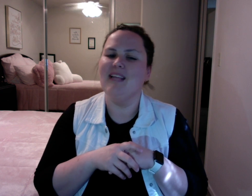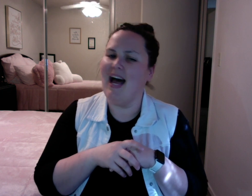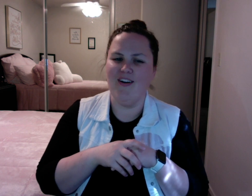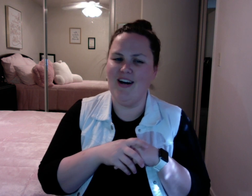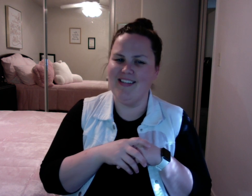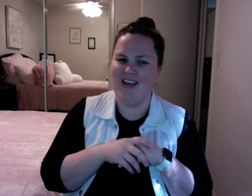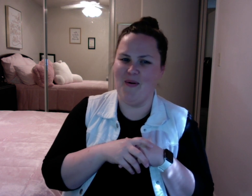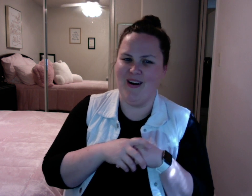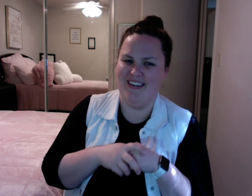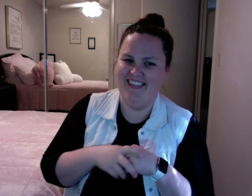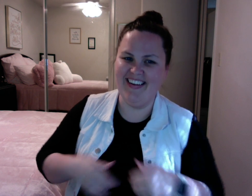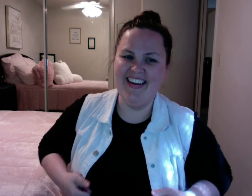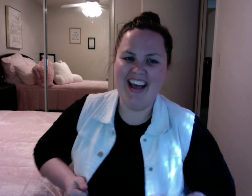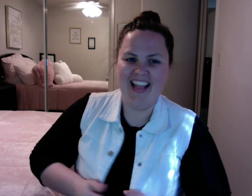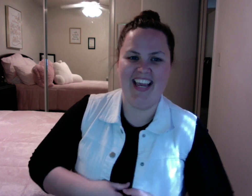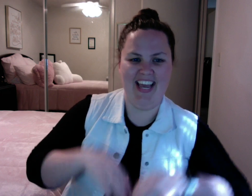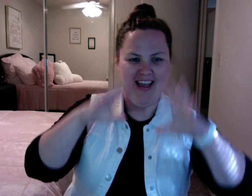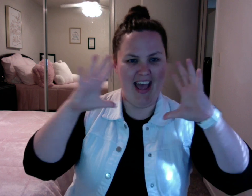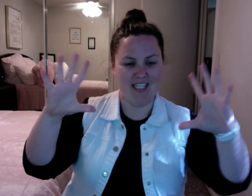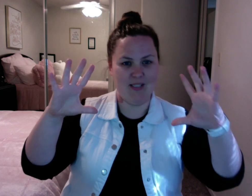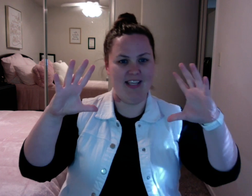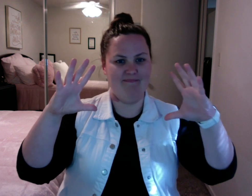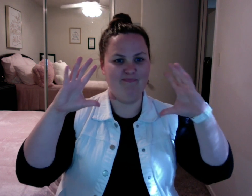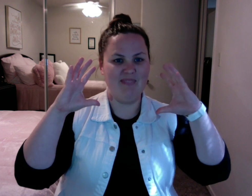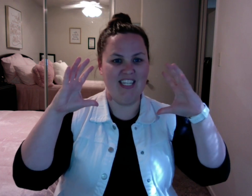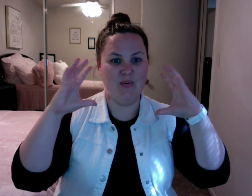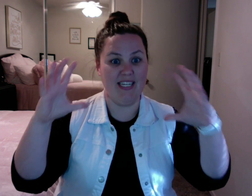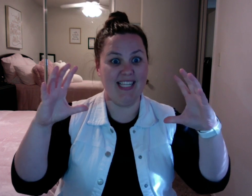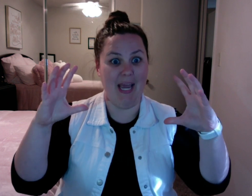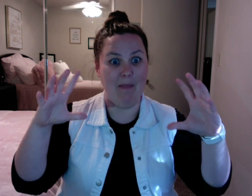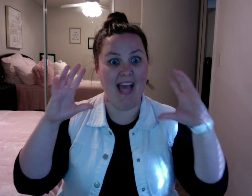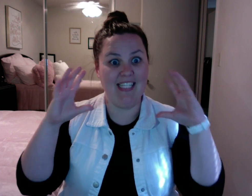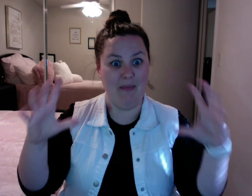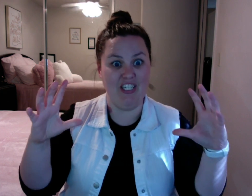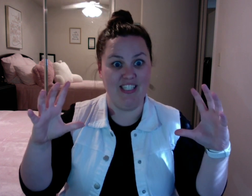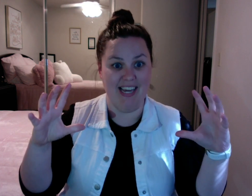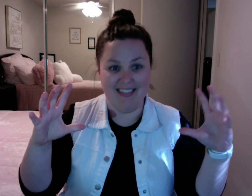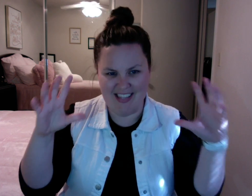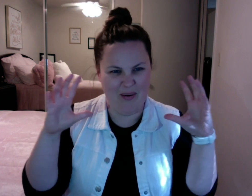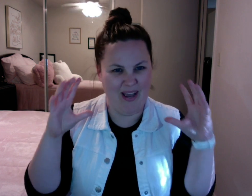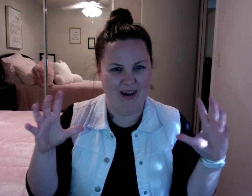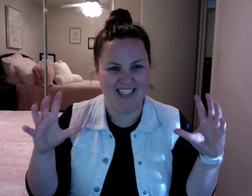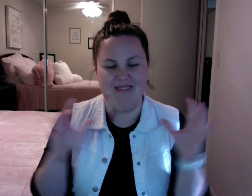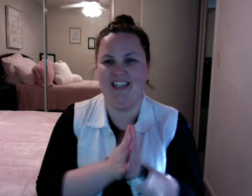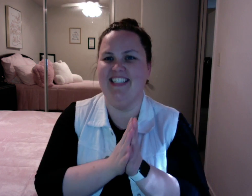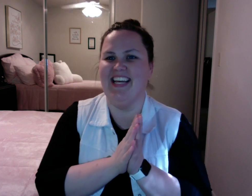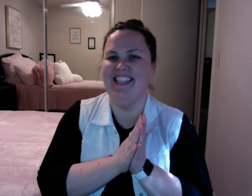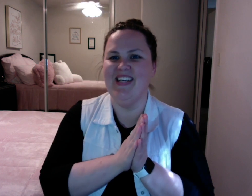I don't know how to say that word. Like things you would exclaim, exclamation signs. There we go, exclamation signs.